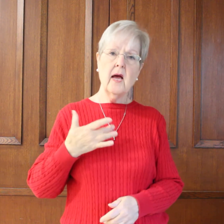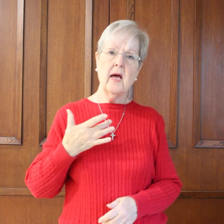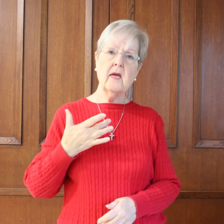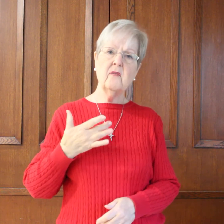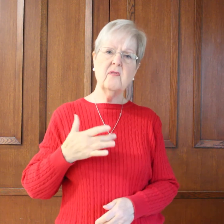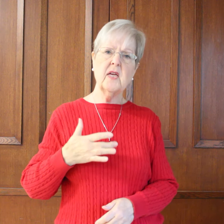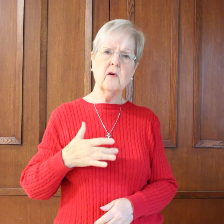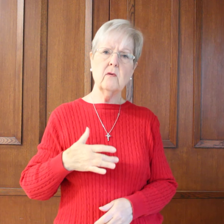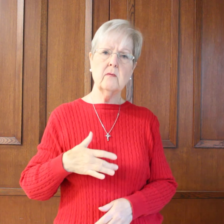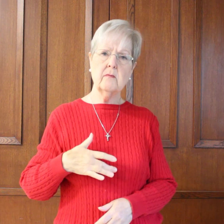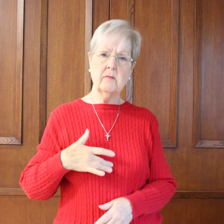How do you feel?